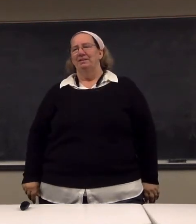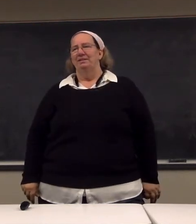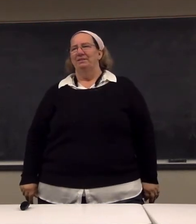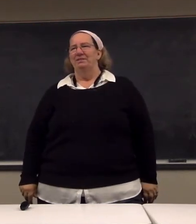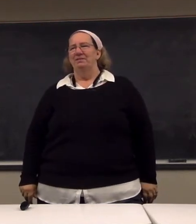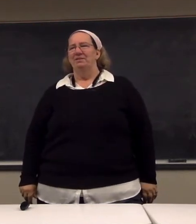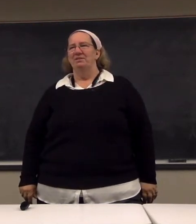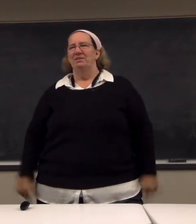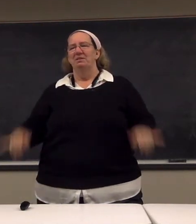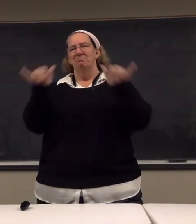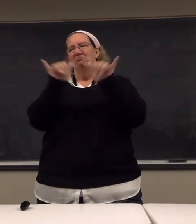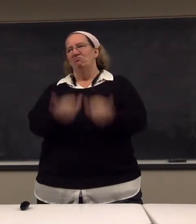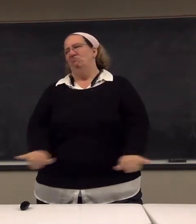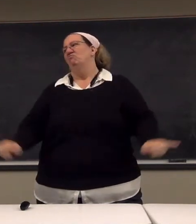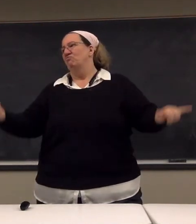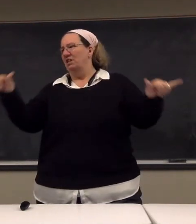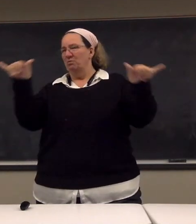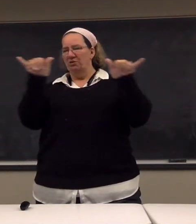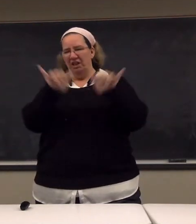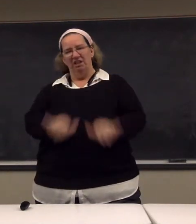Same old thing. Same old thing.